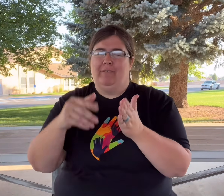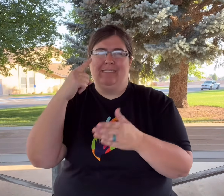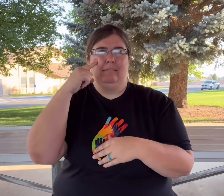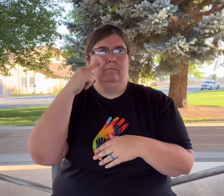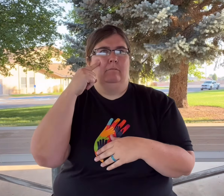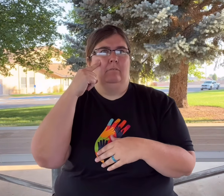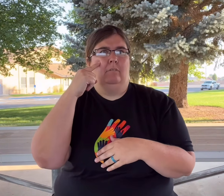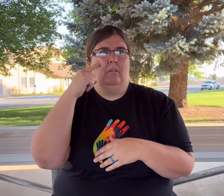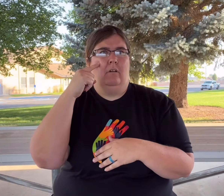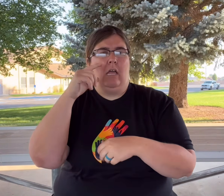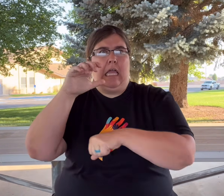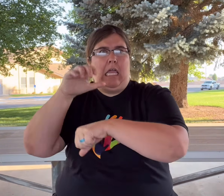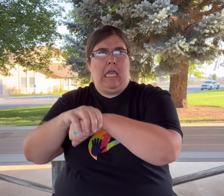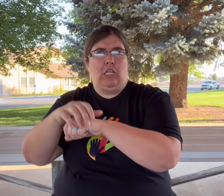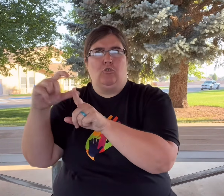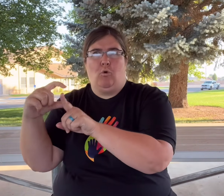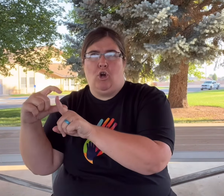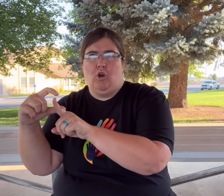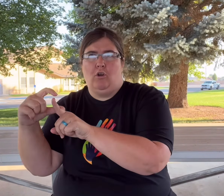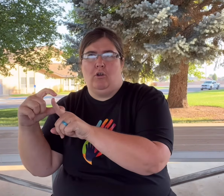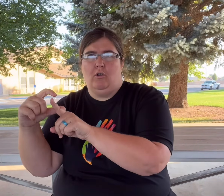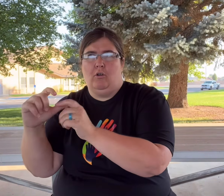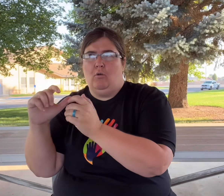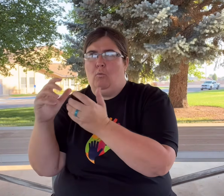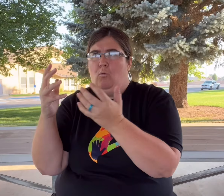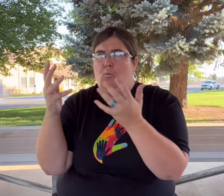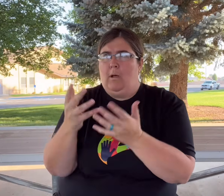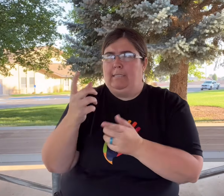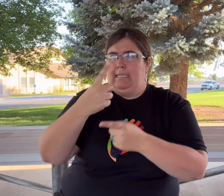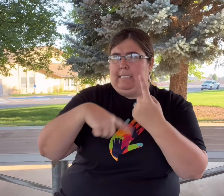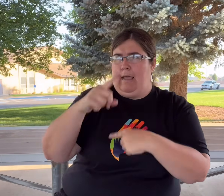Often they think, what's the sign for that English word?